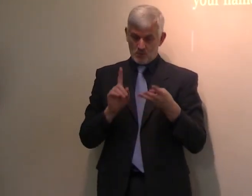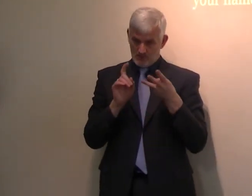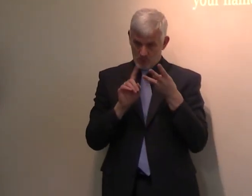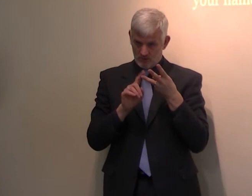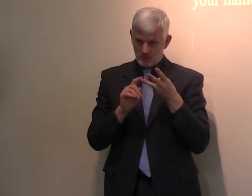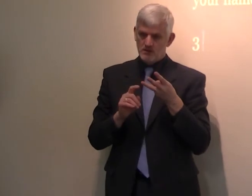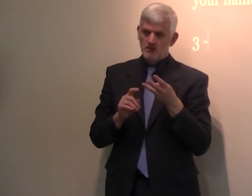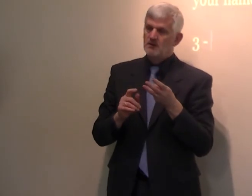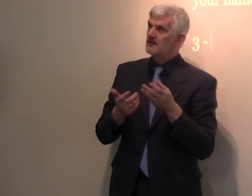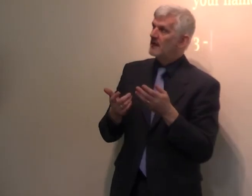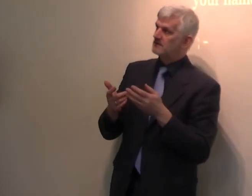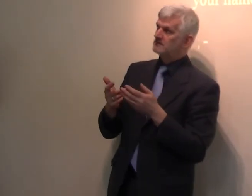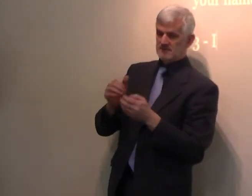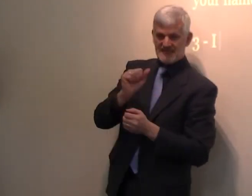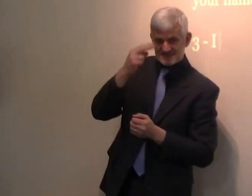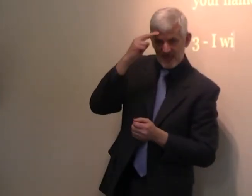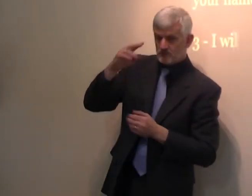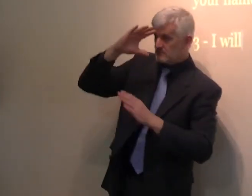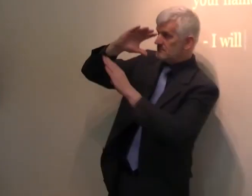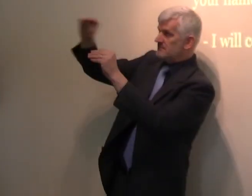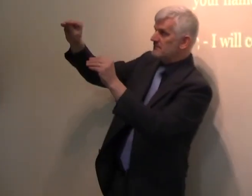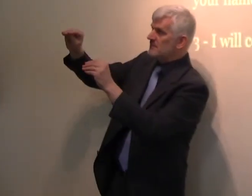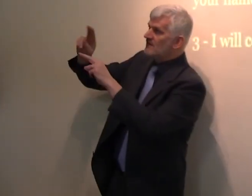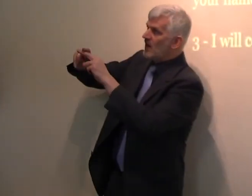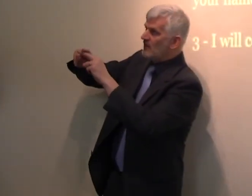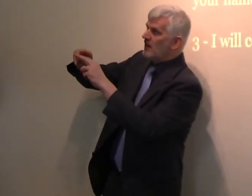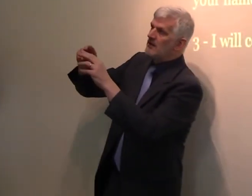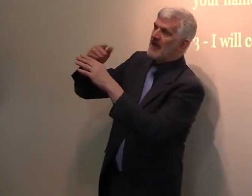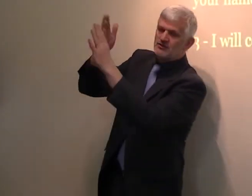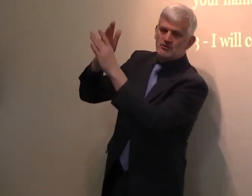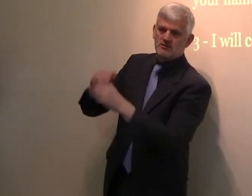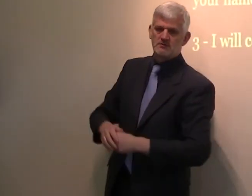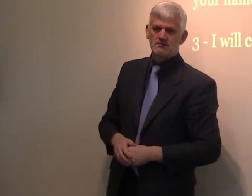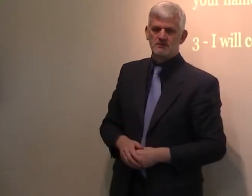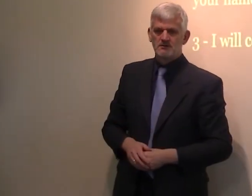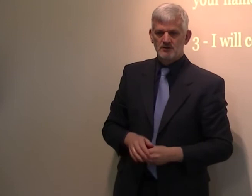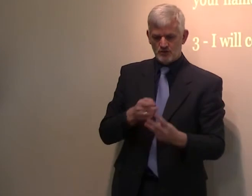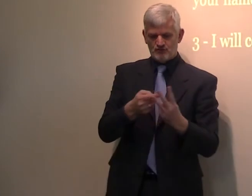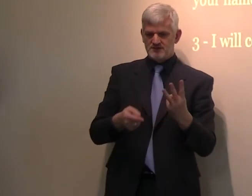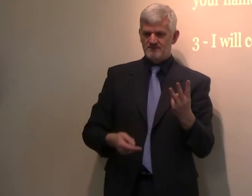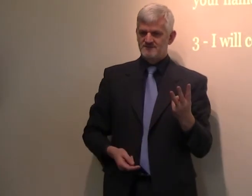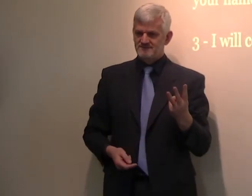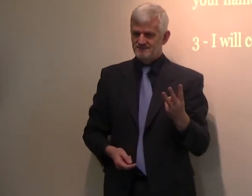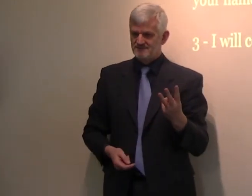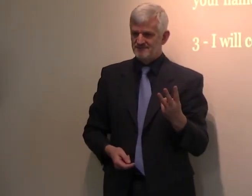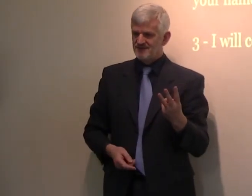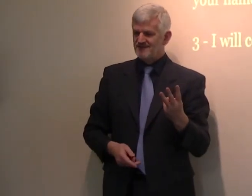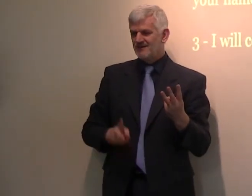portion is filled. I wish I have time to show that. But later you can see how many times the term name is mentioned